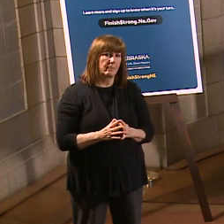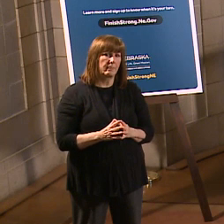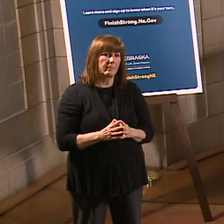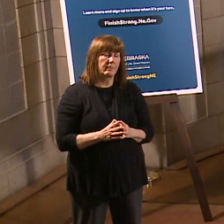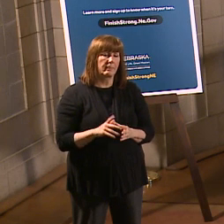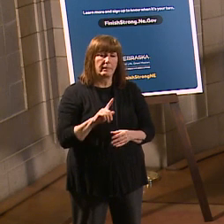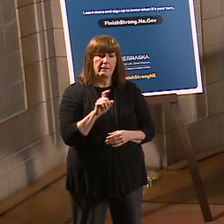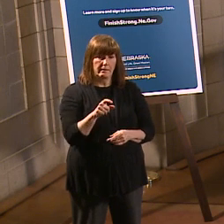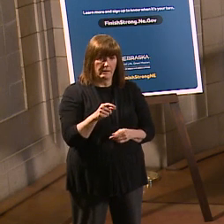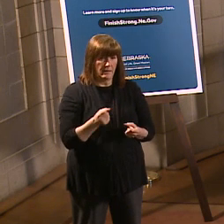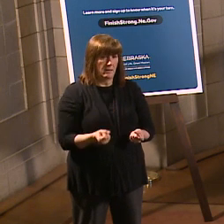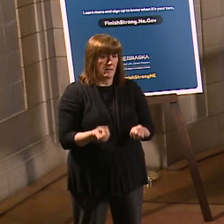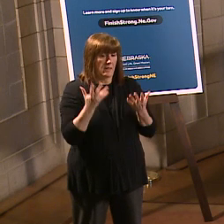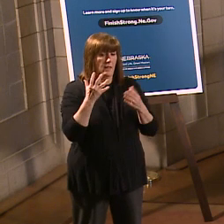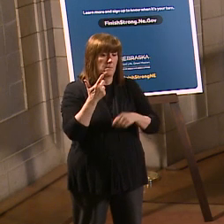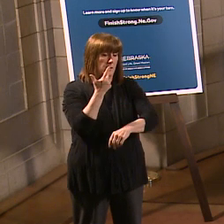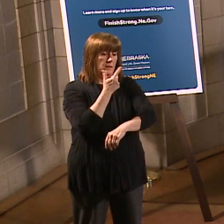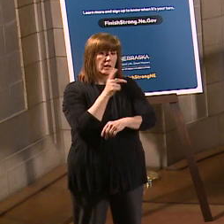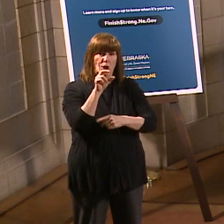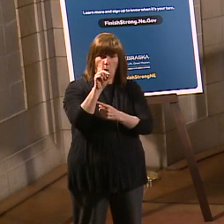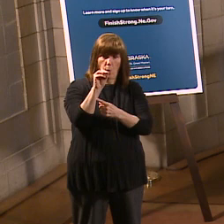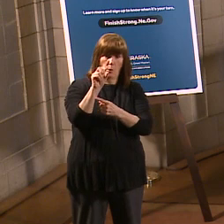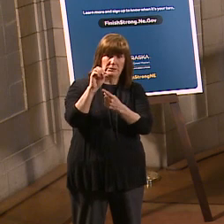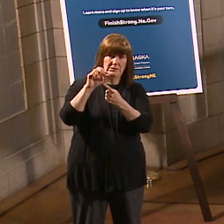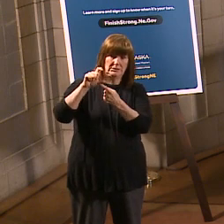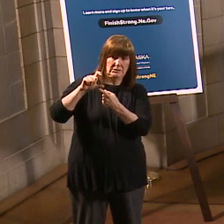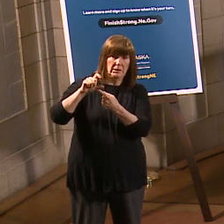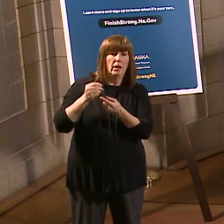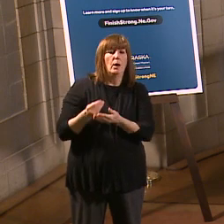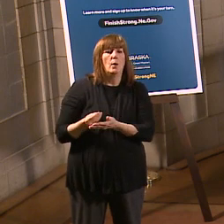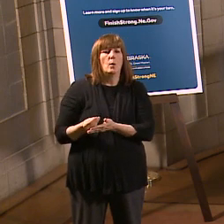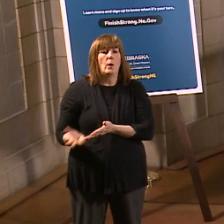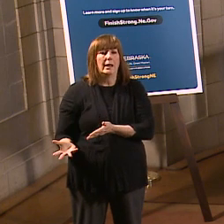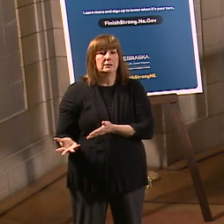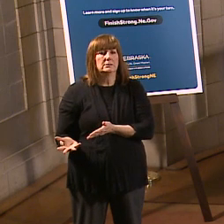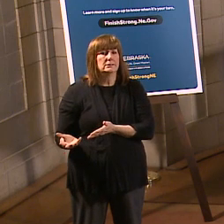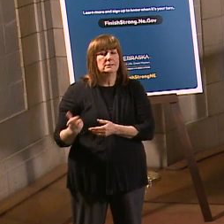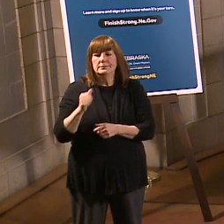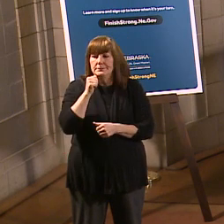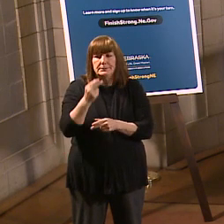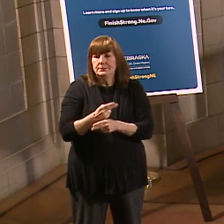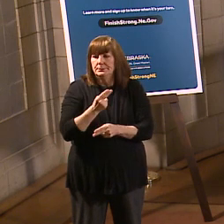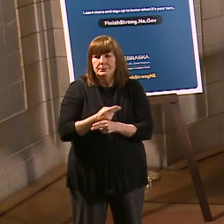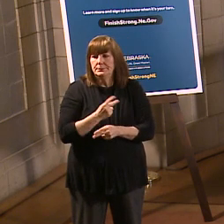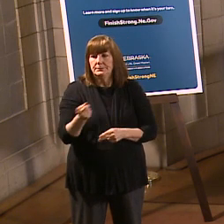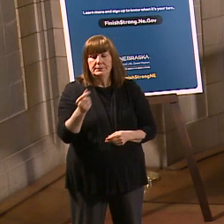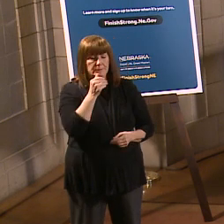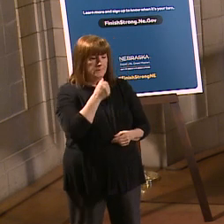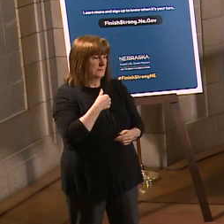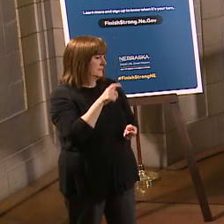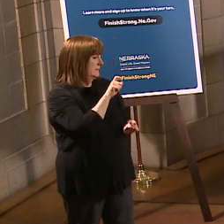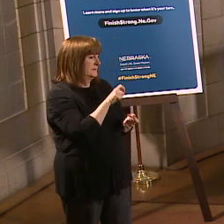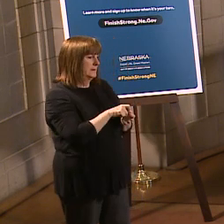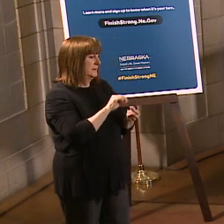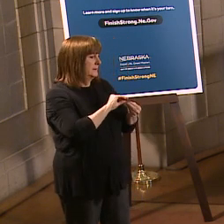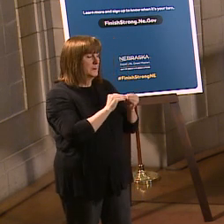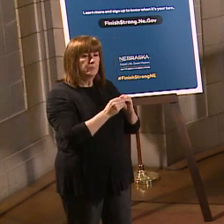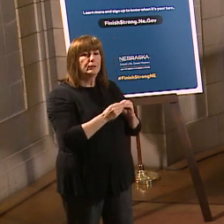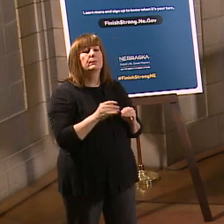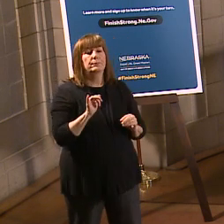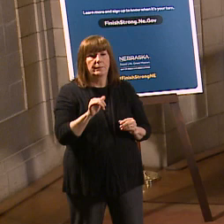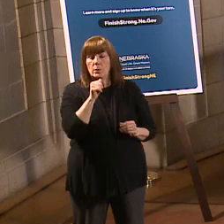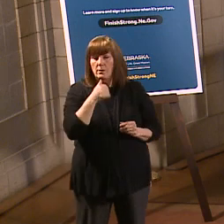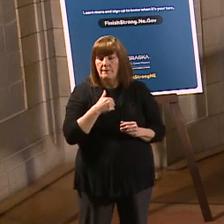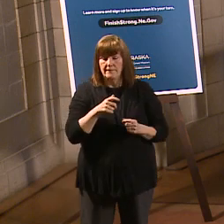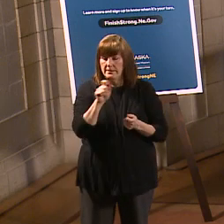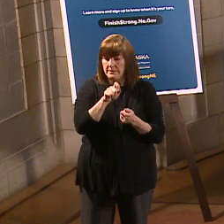And so the question is, how many doses have gone to waste in Nebraska? And Angie, do we have a number for that? I don't have the exact number on hand. We don't have an exact number on